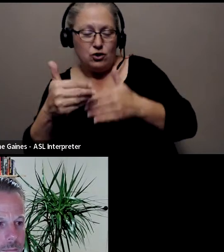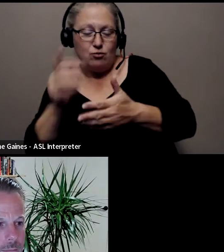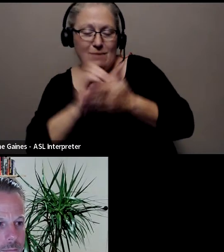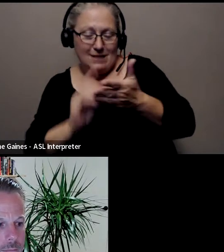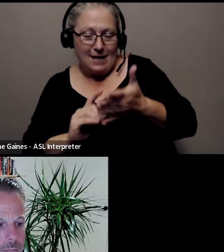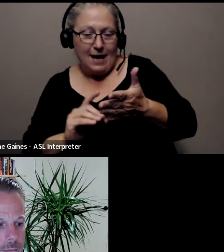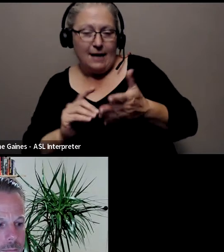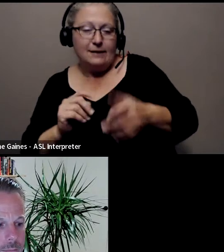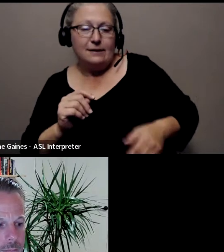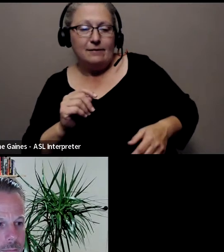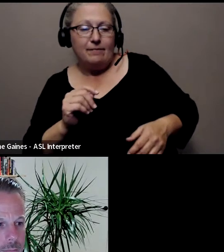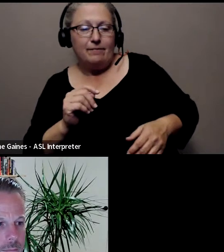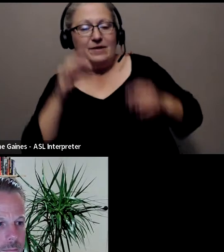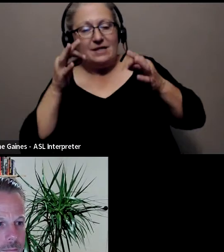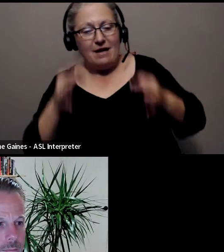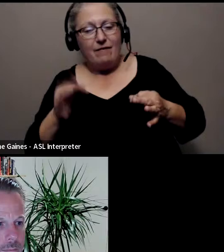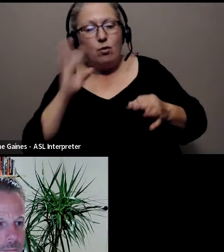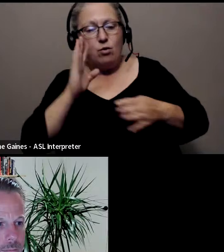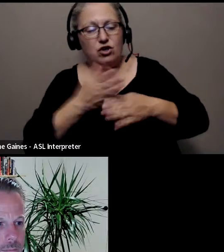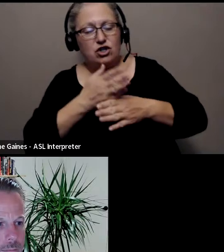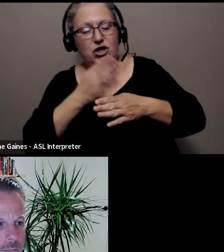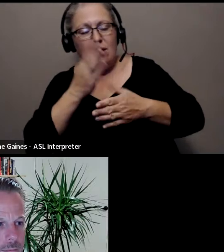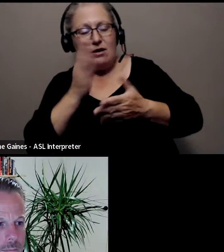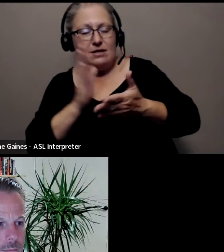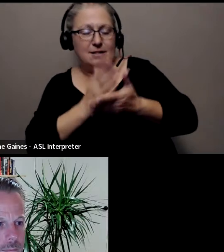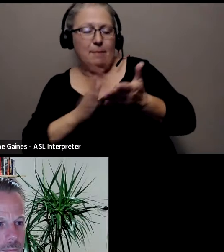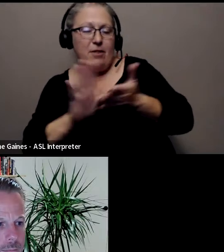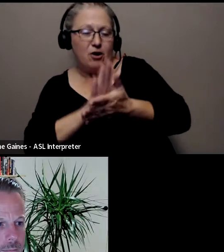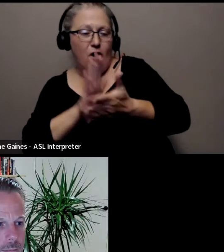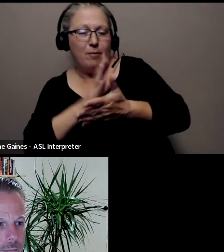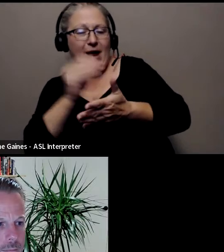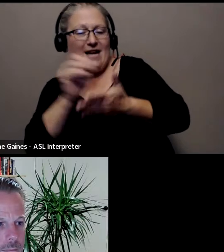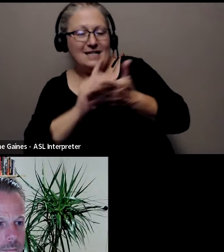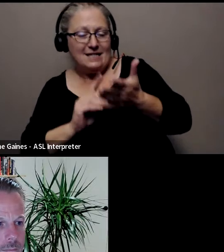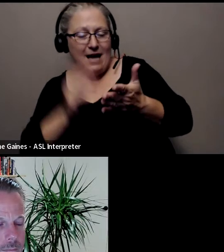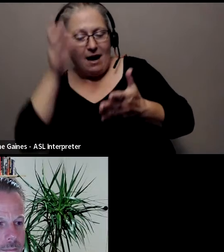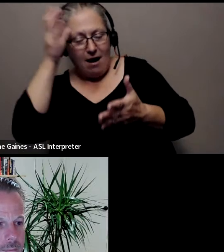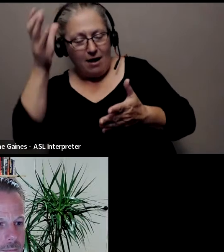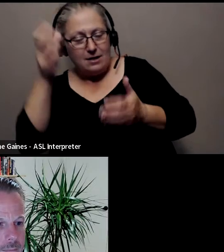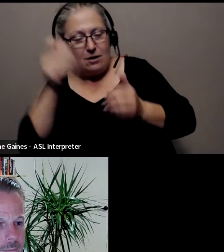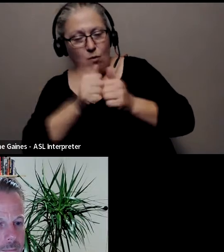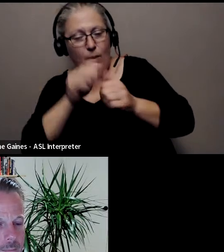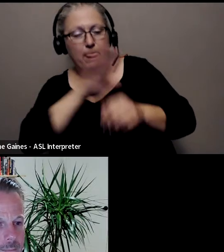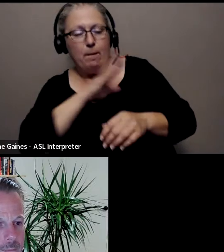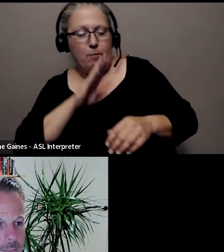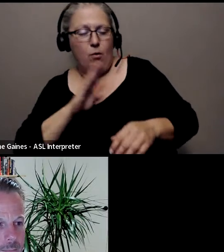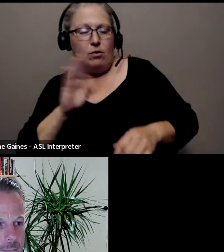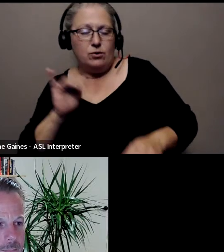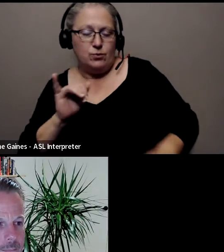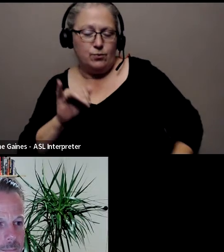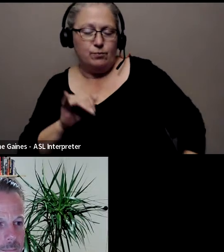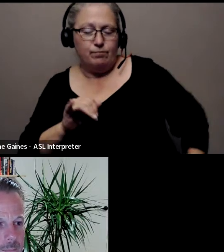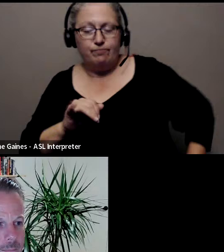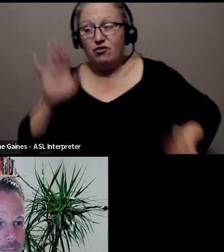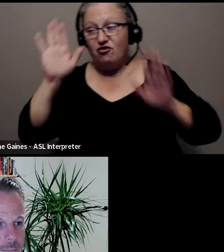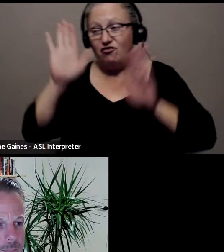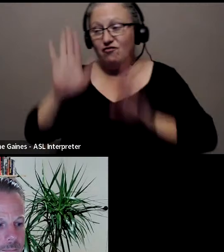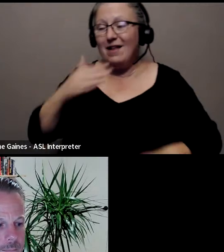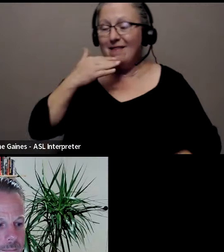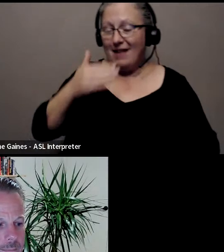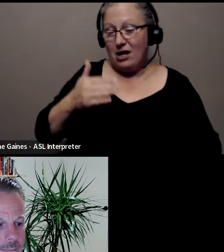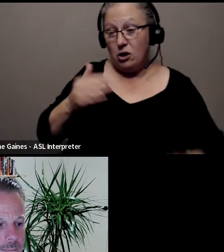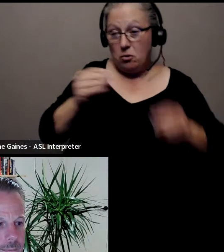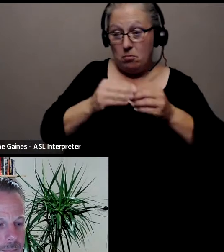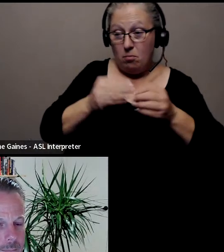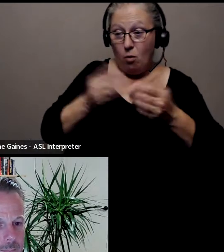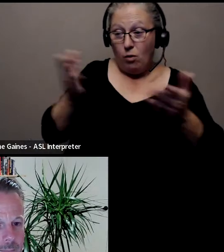designs. Definitely we'll have to share some of those documents, some of the design concepts with the board here as well. Great, thank you.